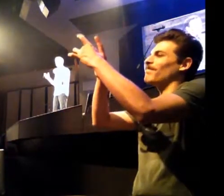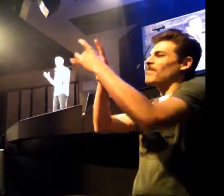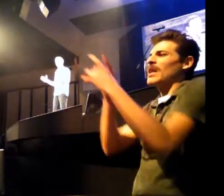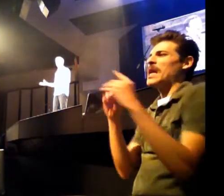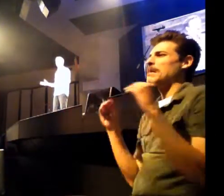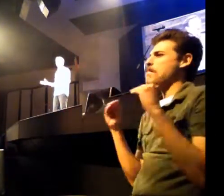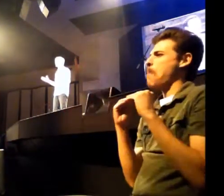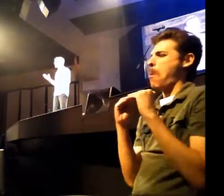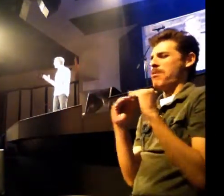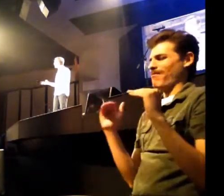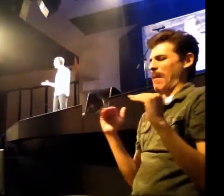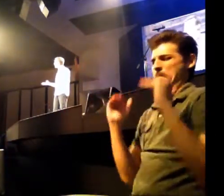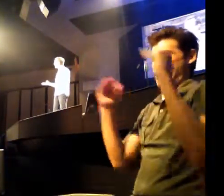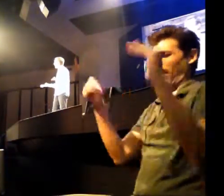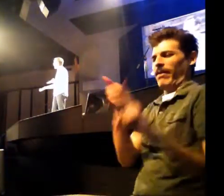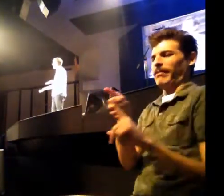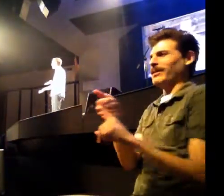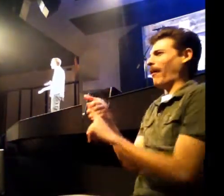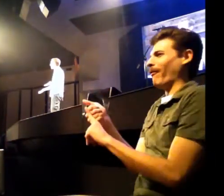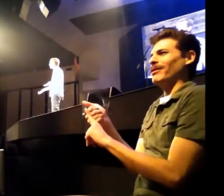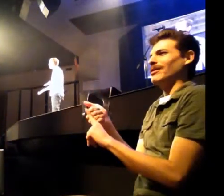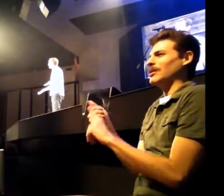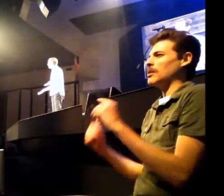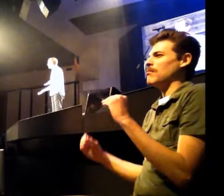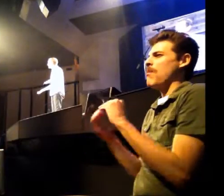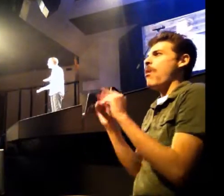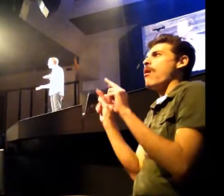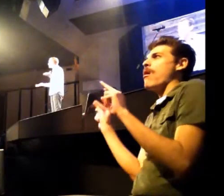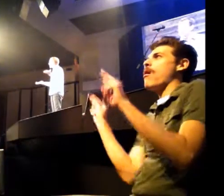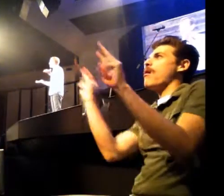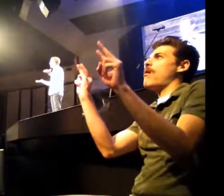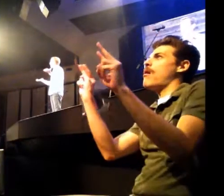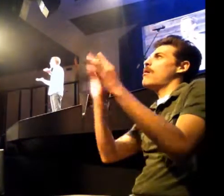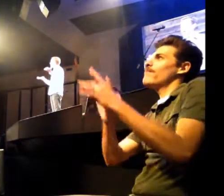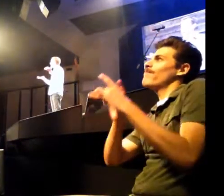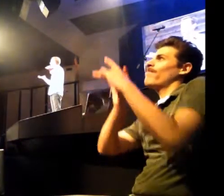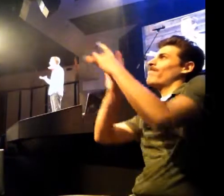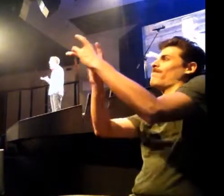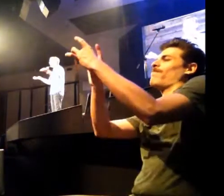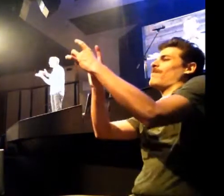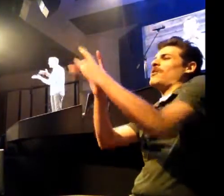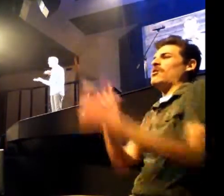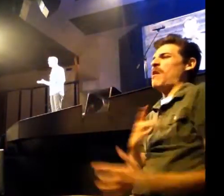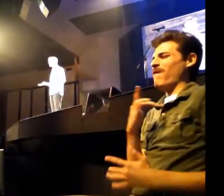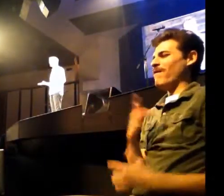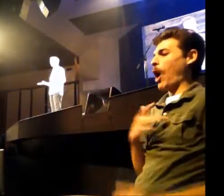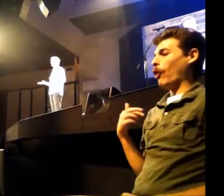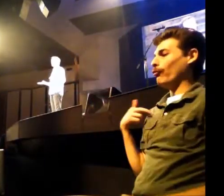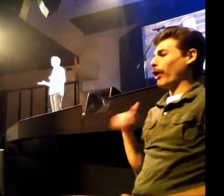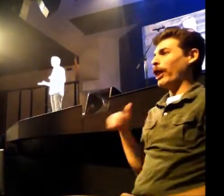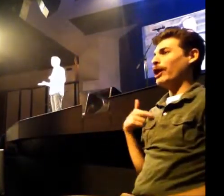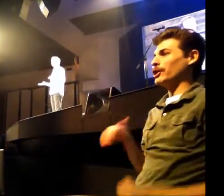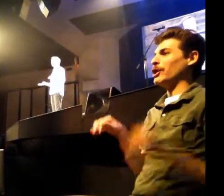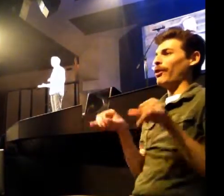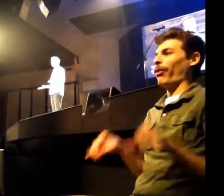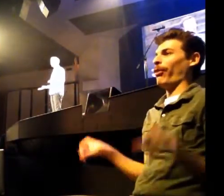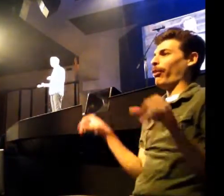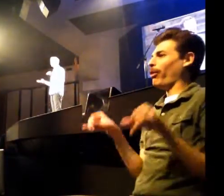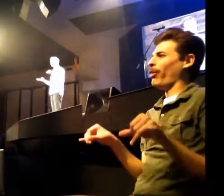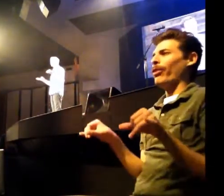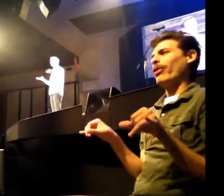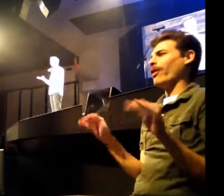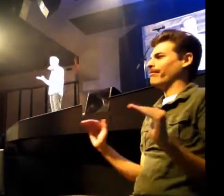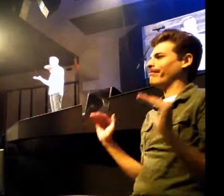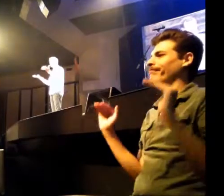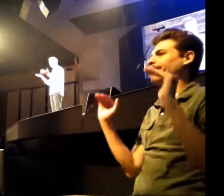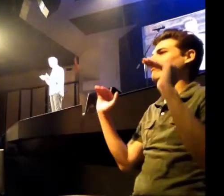but with God. And it's this beautiful thing. It had a way of lifting them up out of just being religious in what they would do, but it